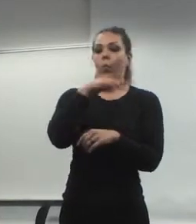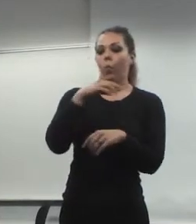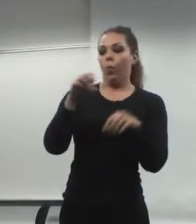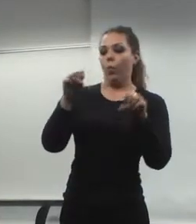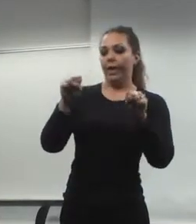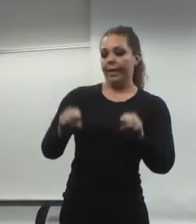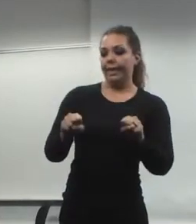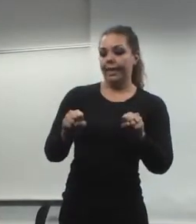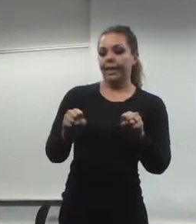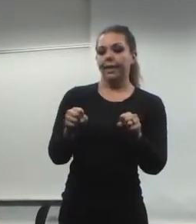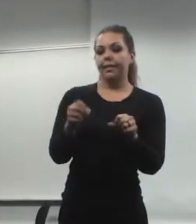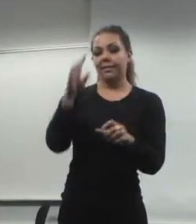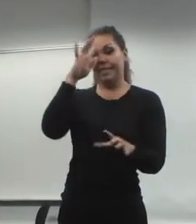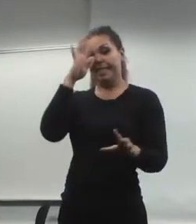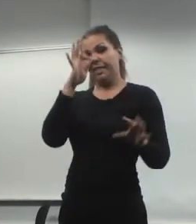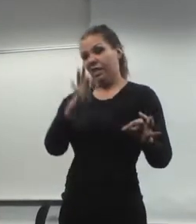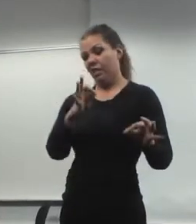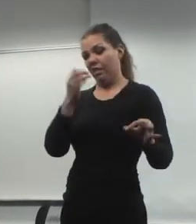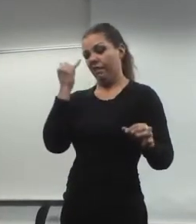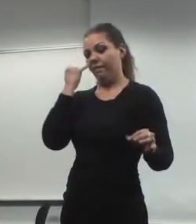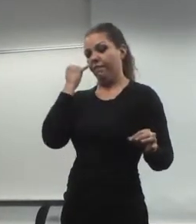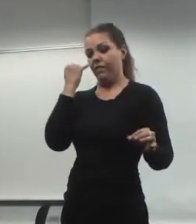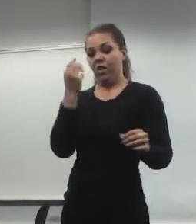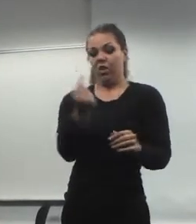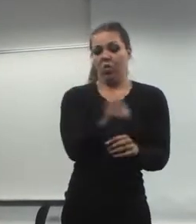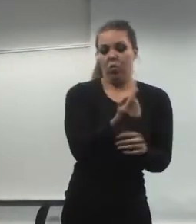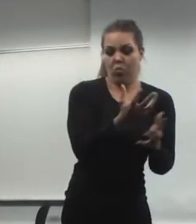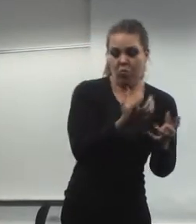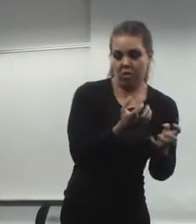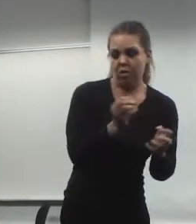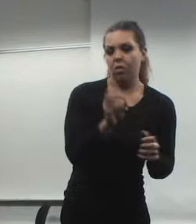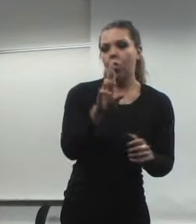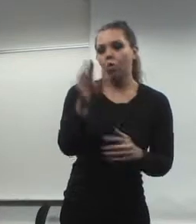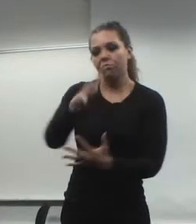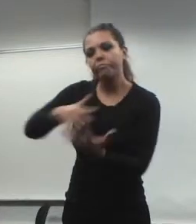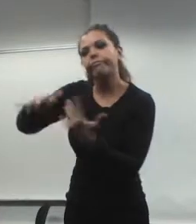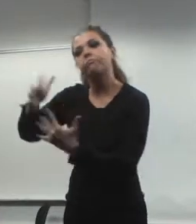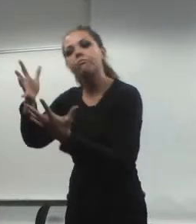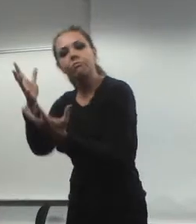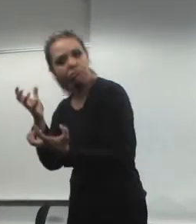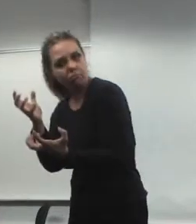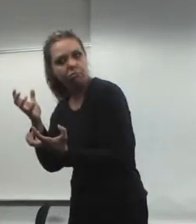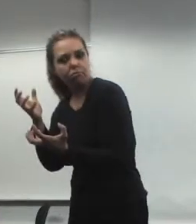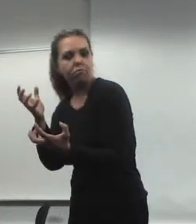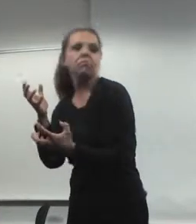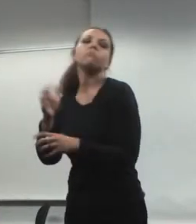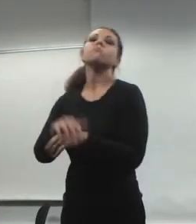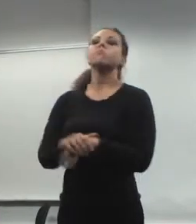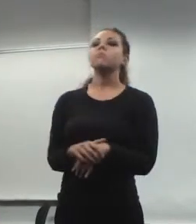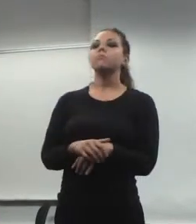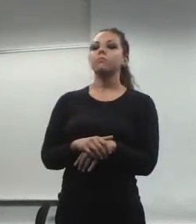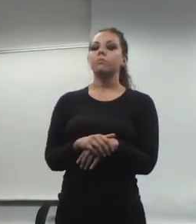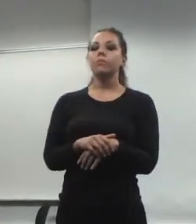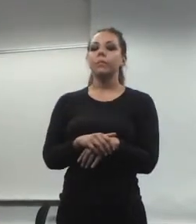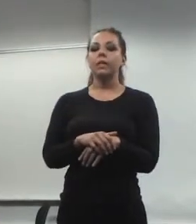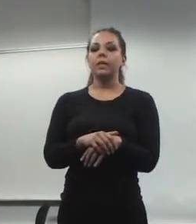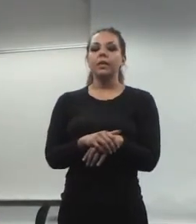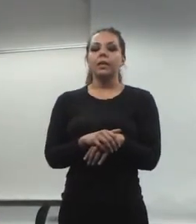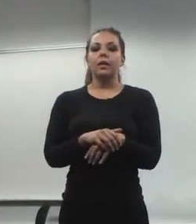or they could choose to go in the room where they would be alone. And so if they weren't given the hormone oxytocin, they